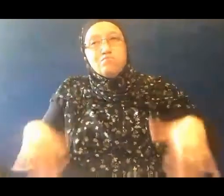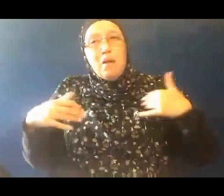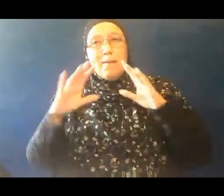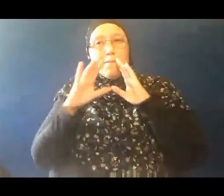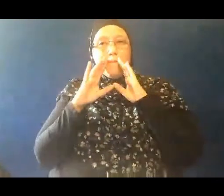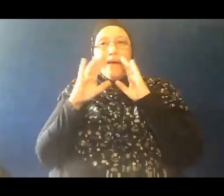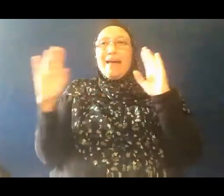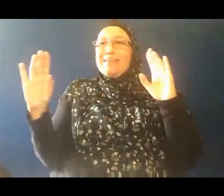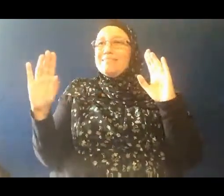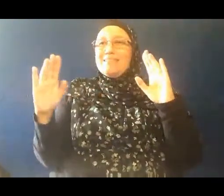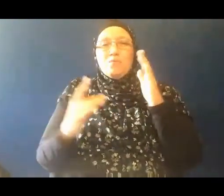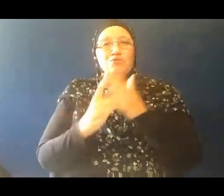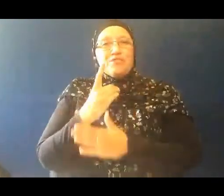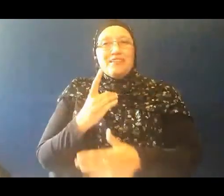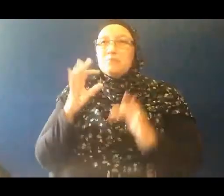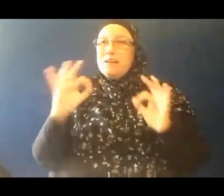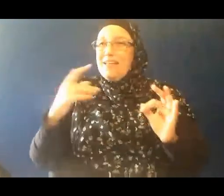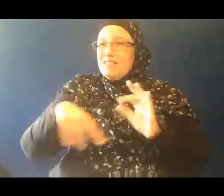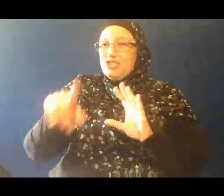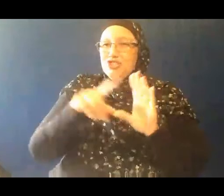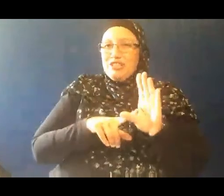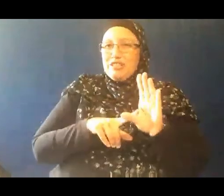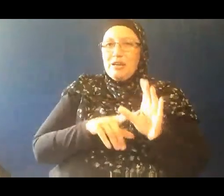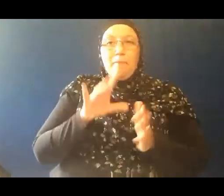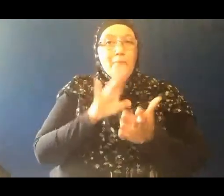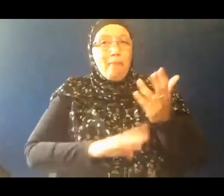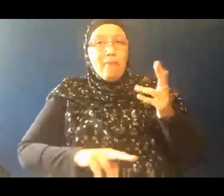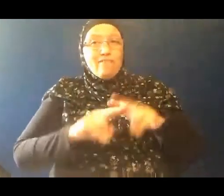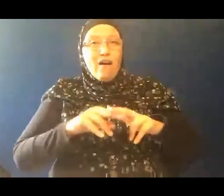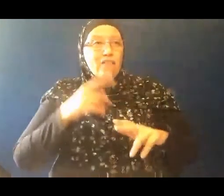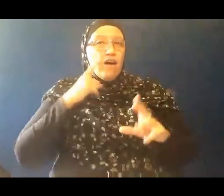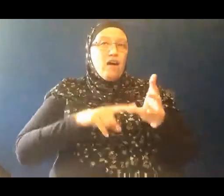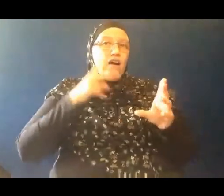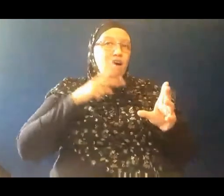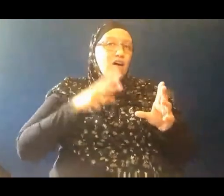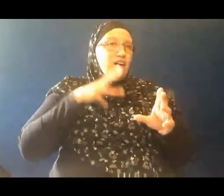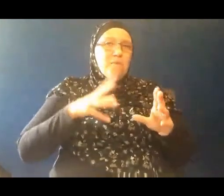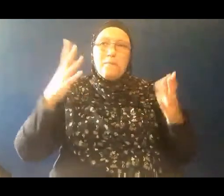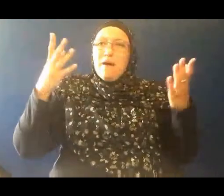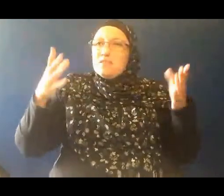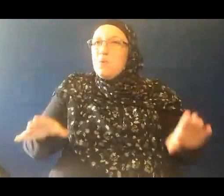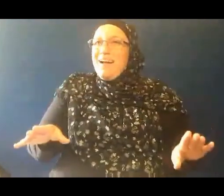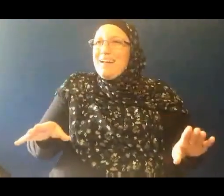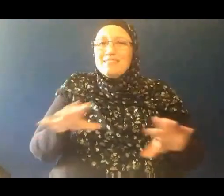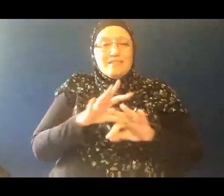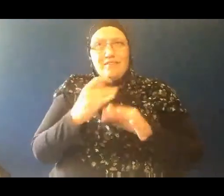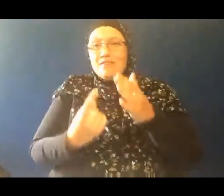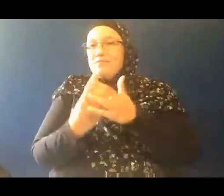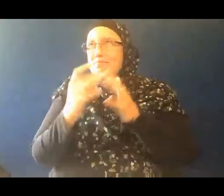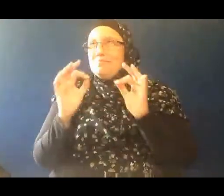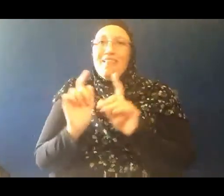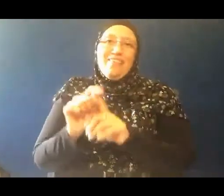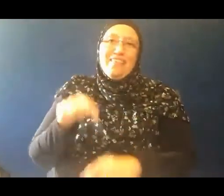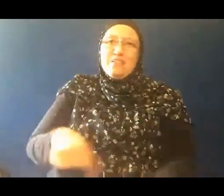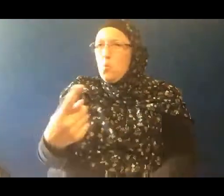parents, those who passed in the past, they didn't have this opportunity that you and I have. Why? Because this is a